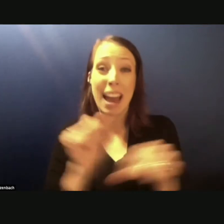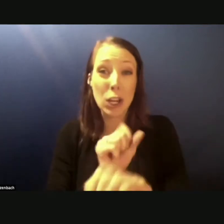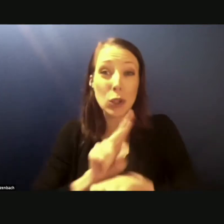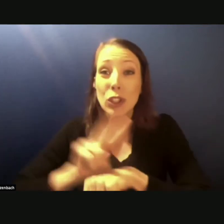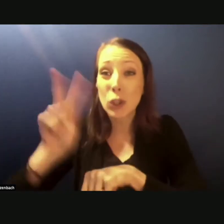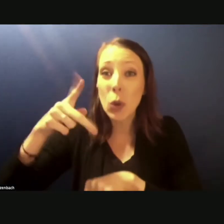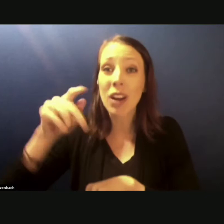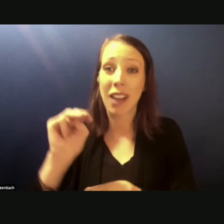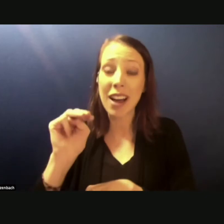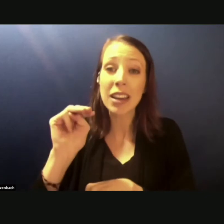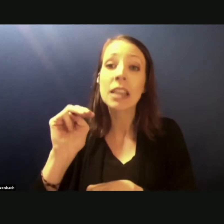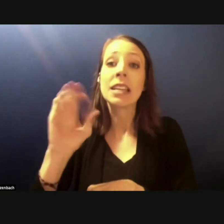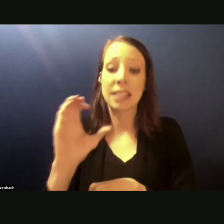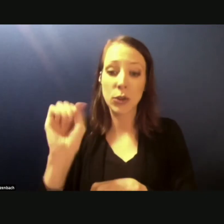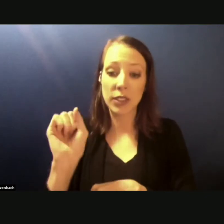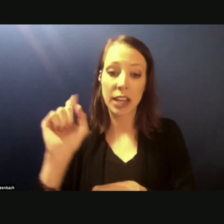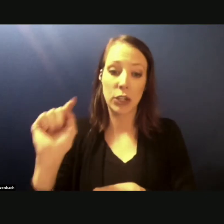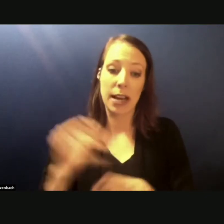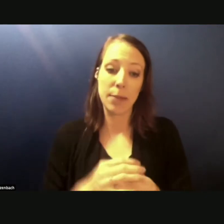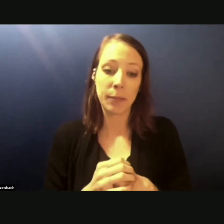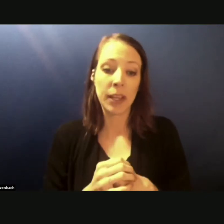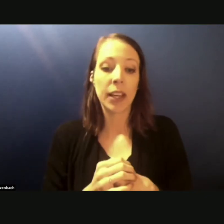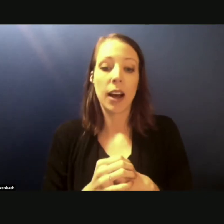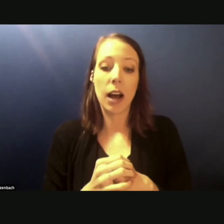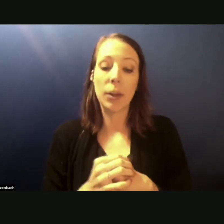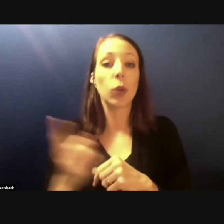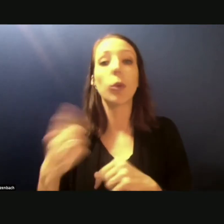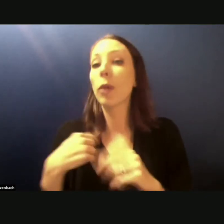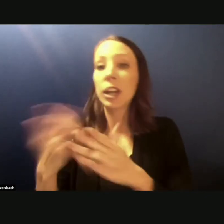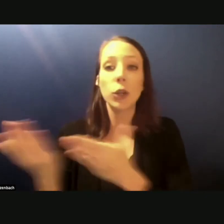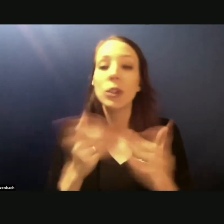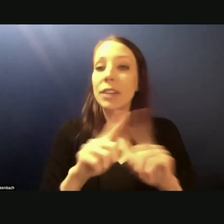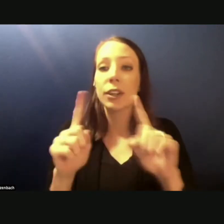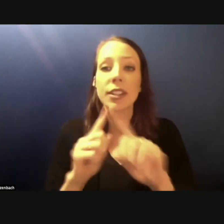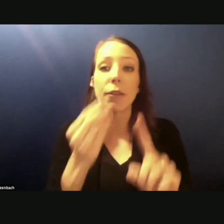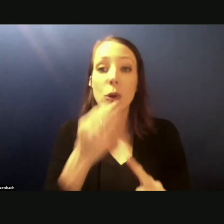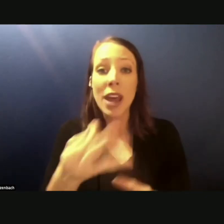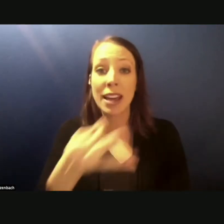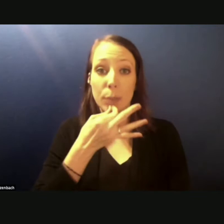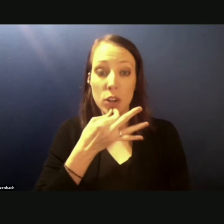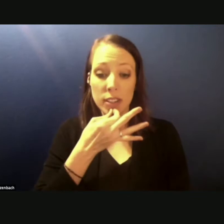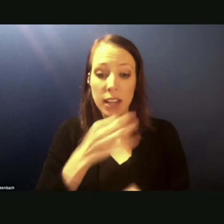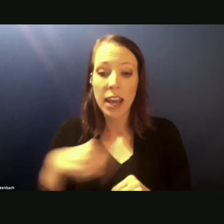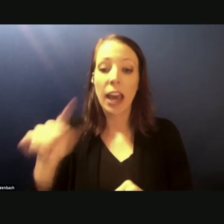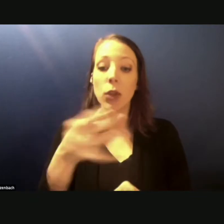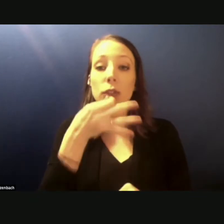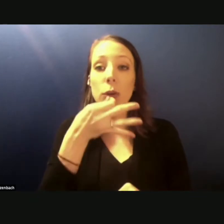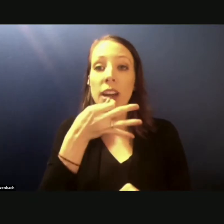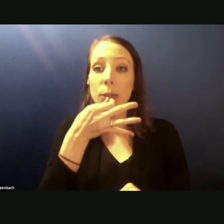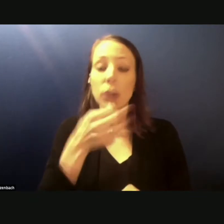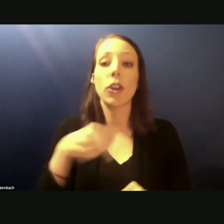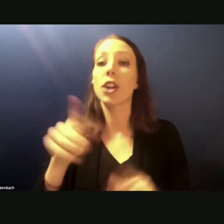until actually 2 o'clock Central Standard Time. And so we'll be bringing you different food experts, and those